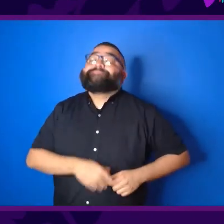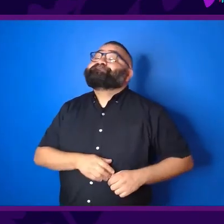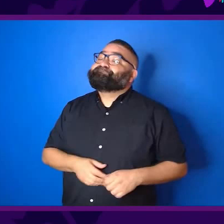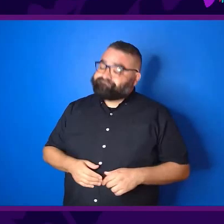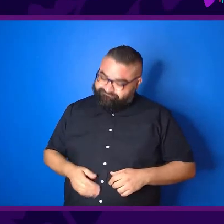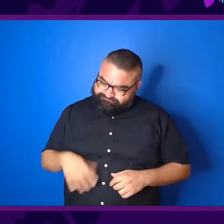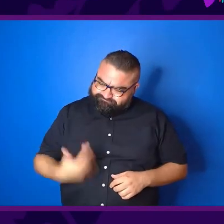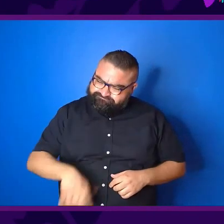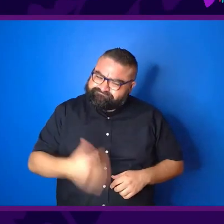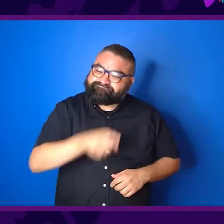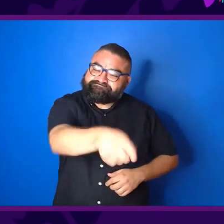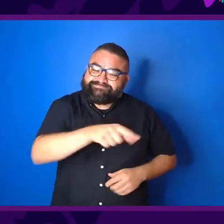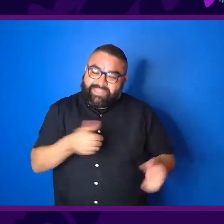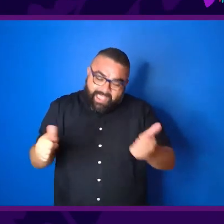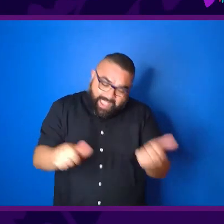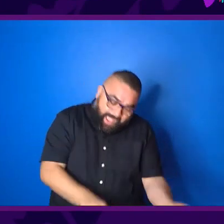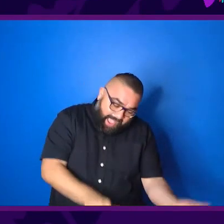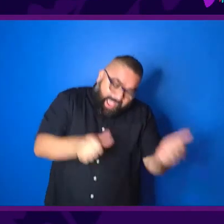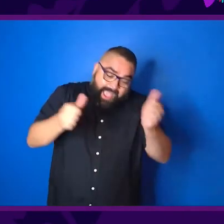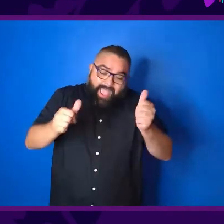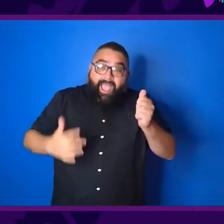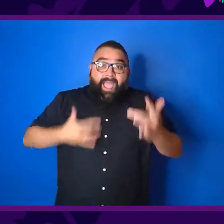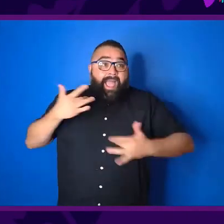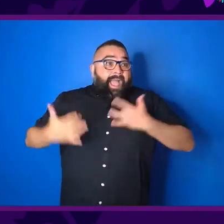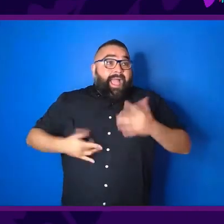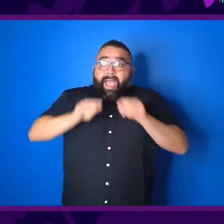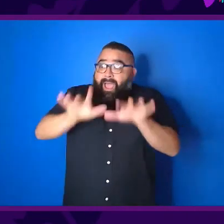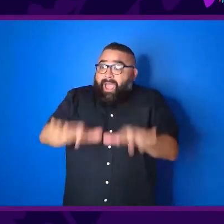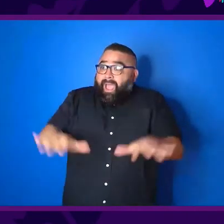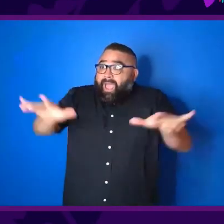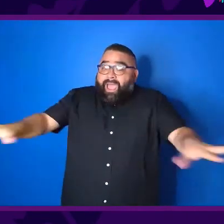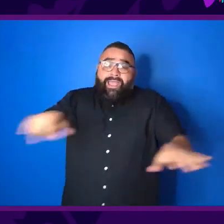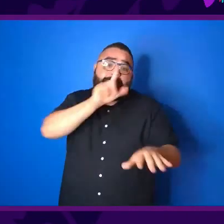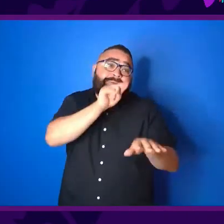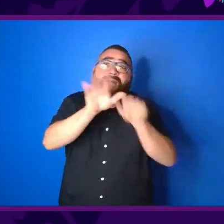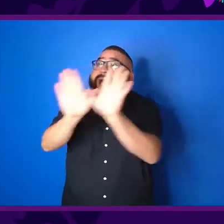Del bautismo cantaron los